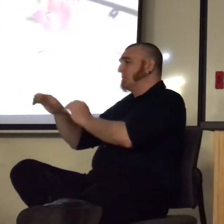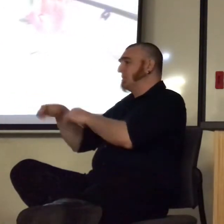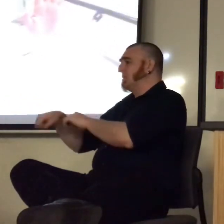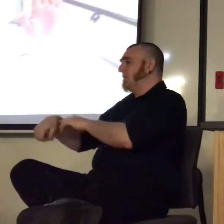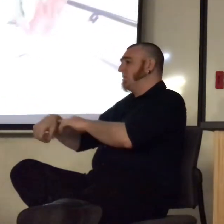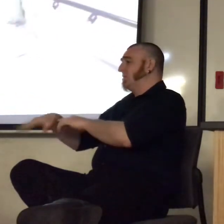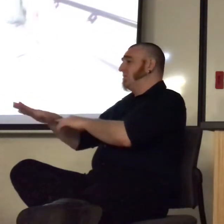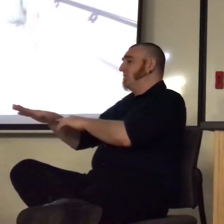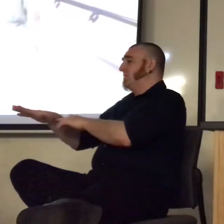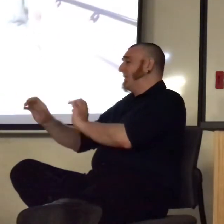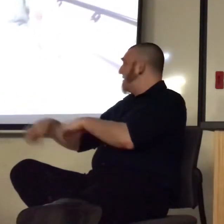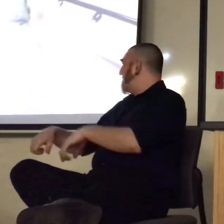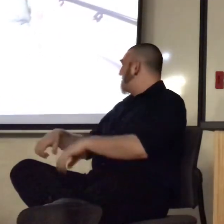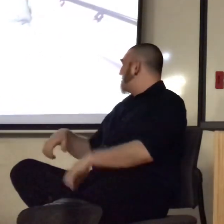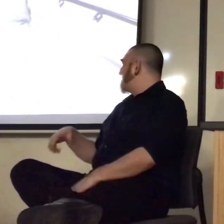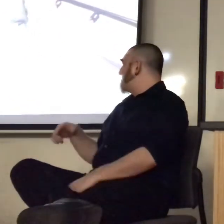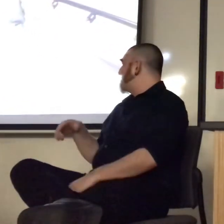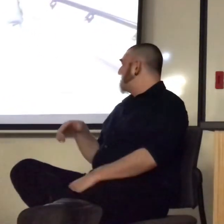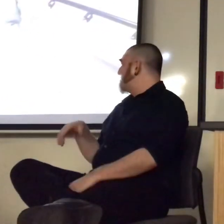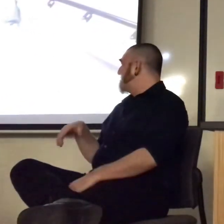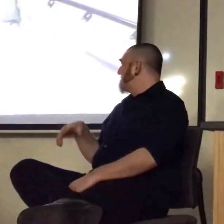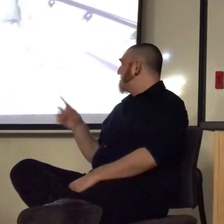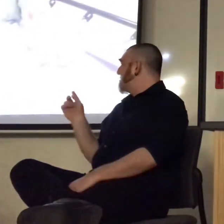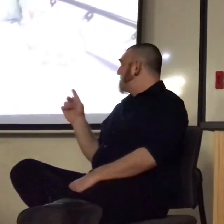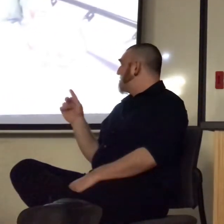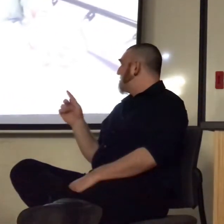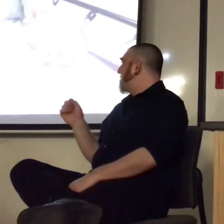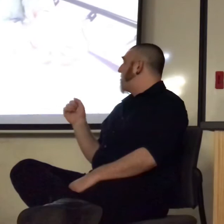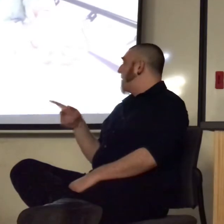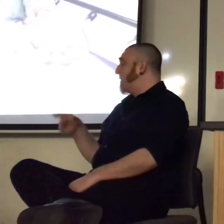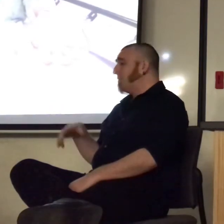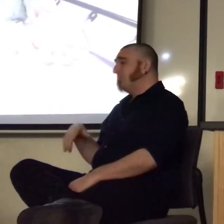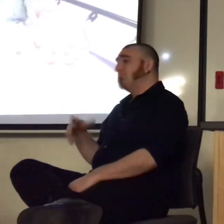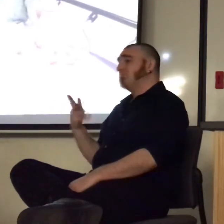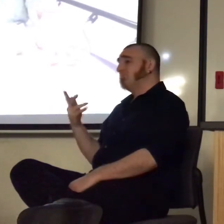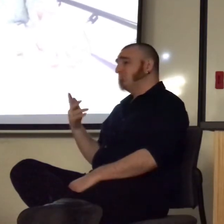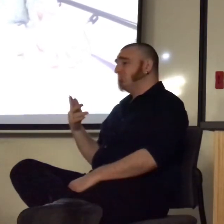extend those fingers at all? Okay, all right.